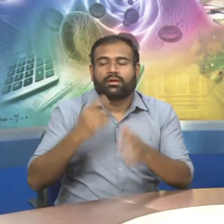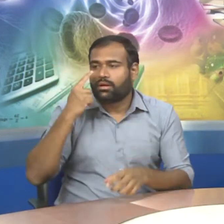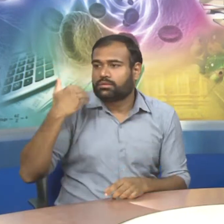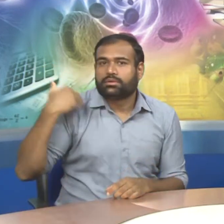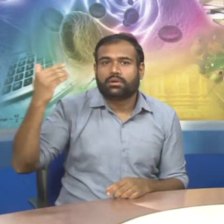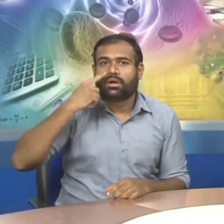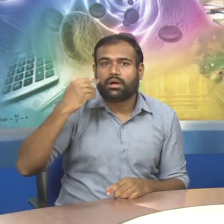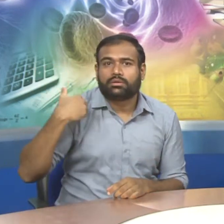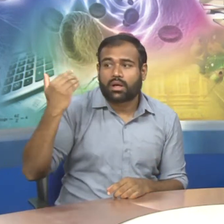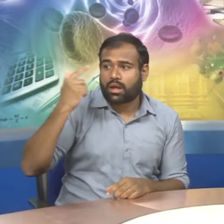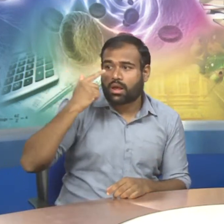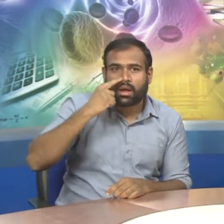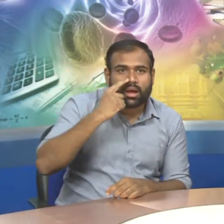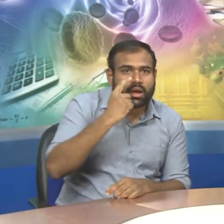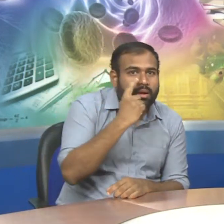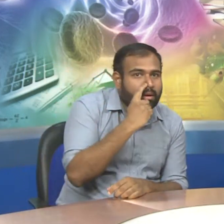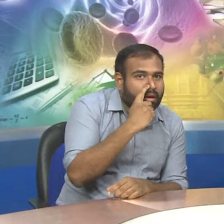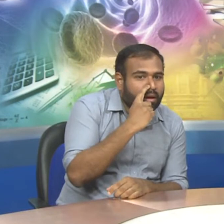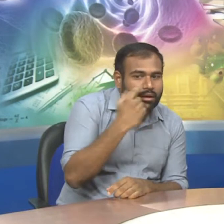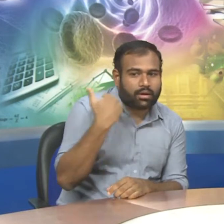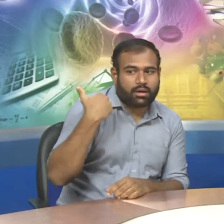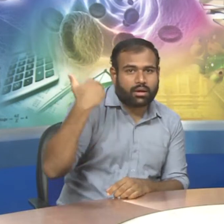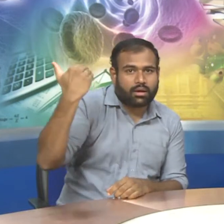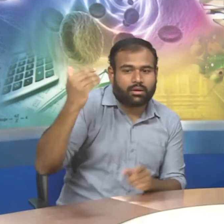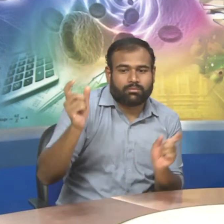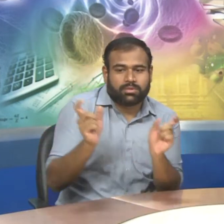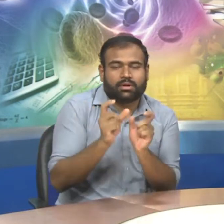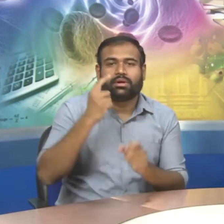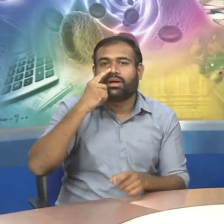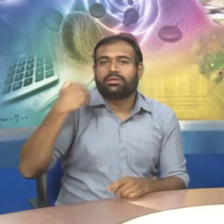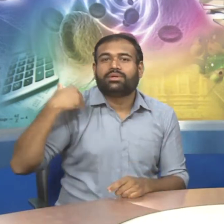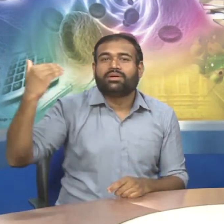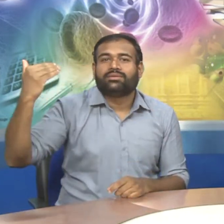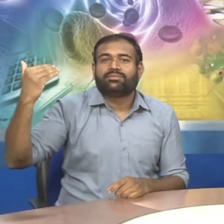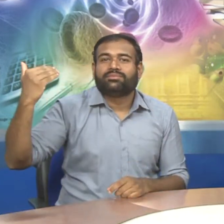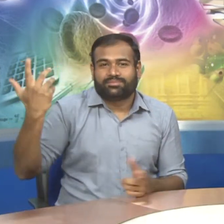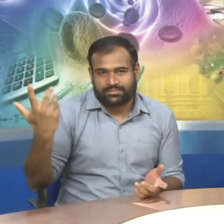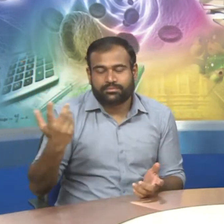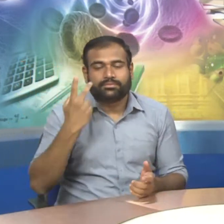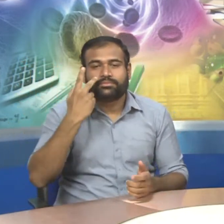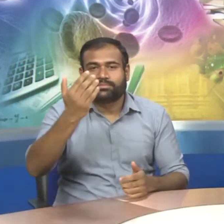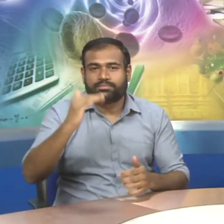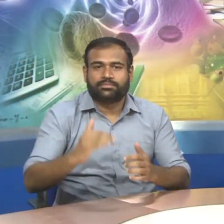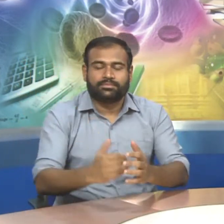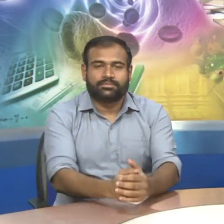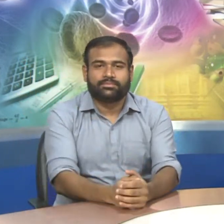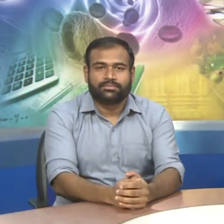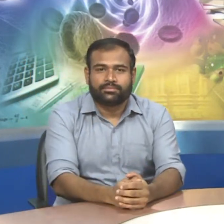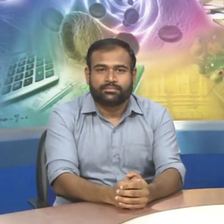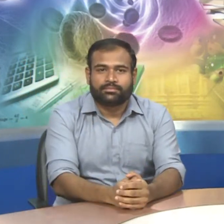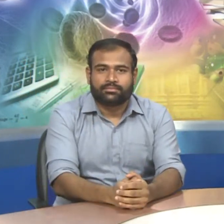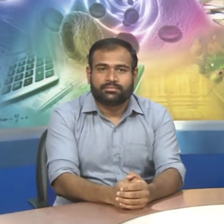And see, this new sign is created. So female plus sibling is sister. Let us see